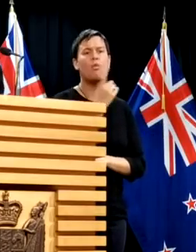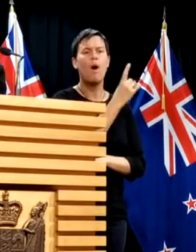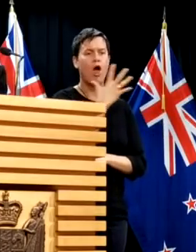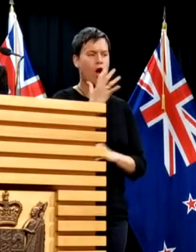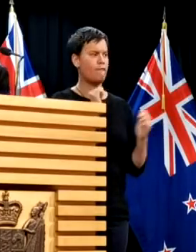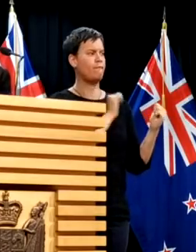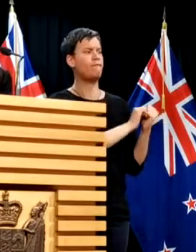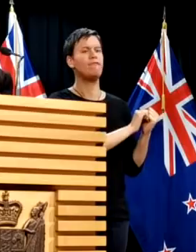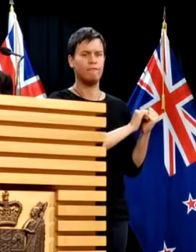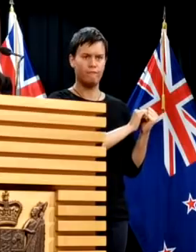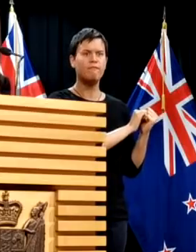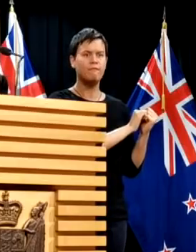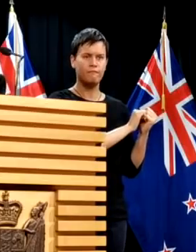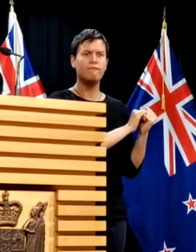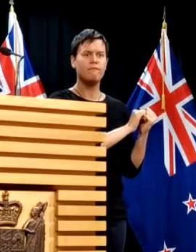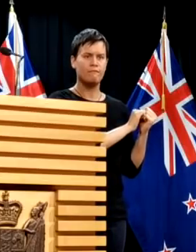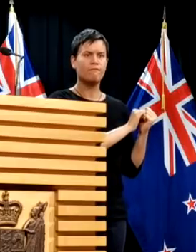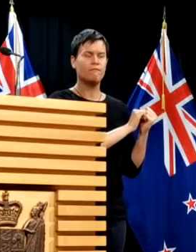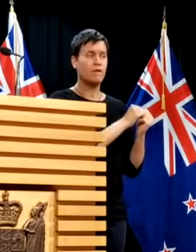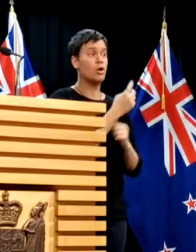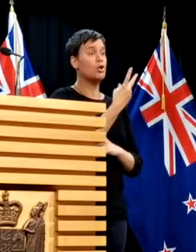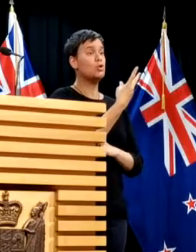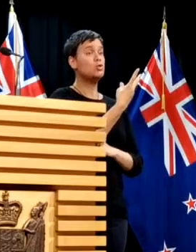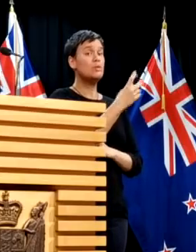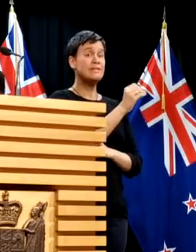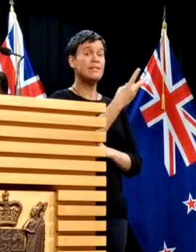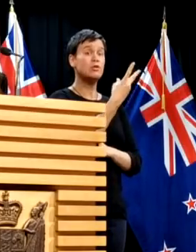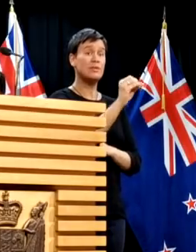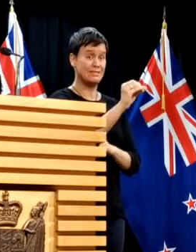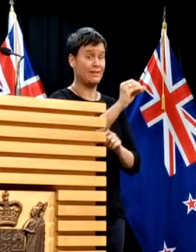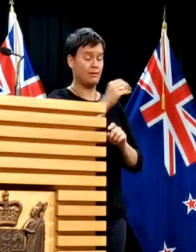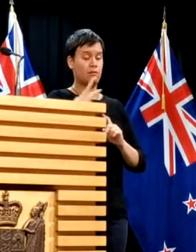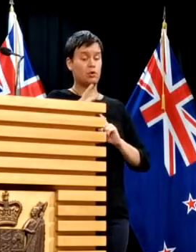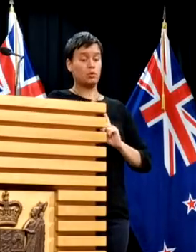what the election outcome has delivered in 2020.